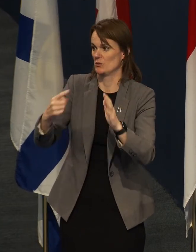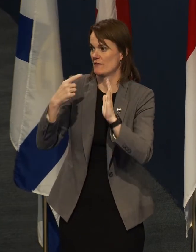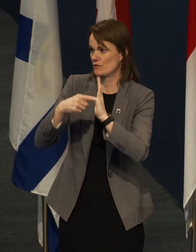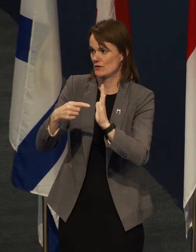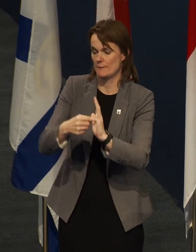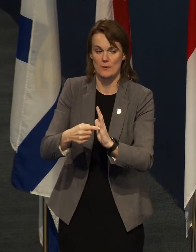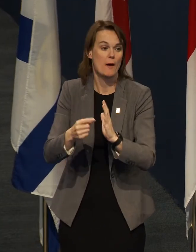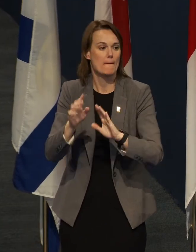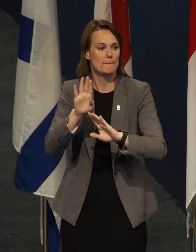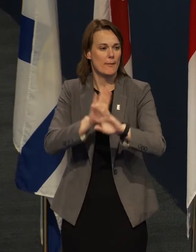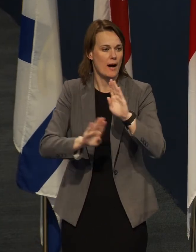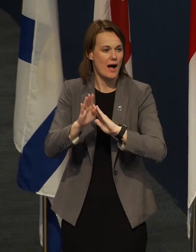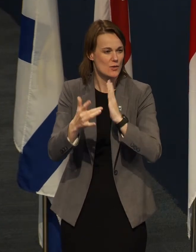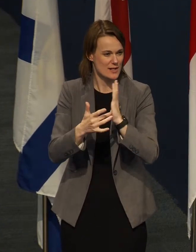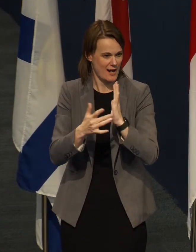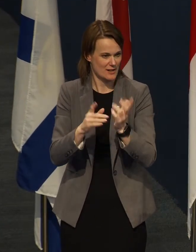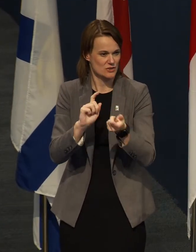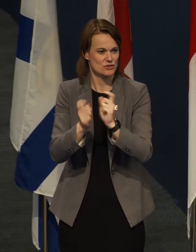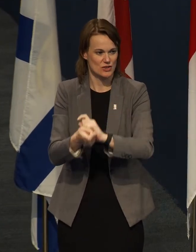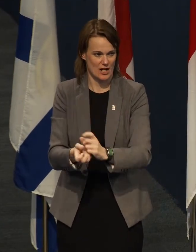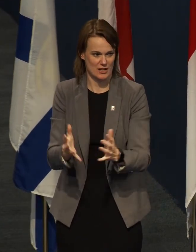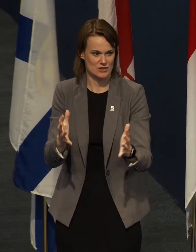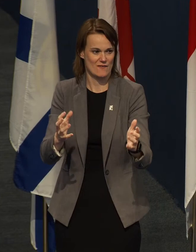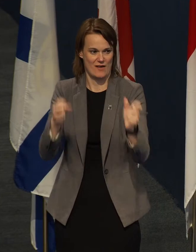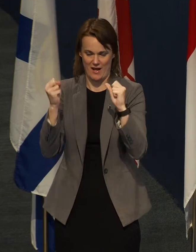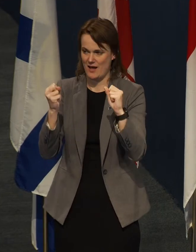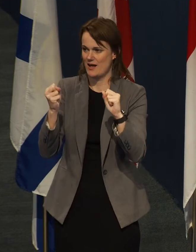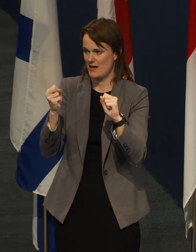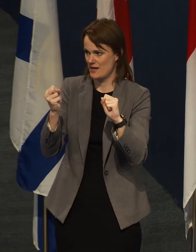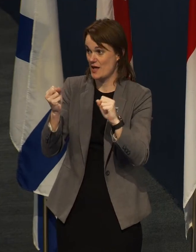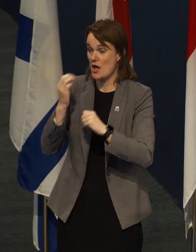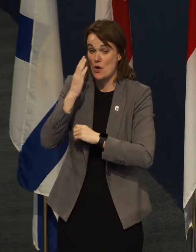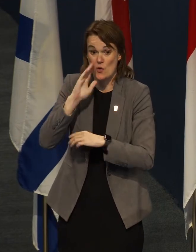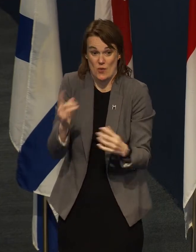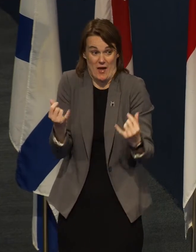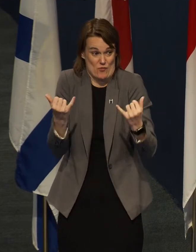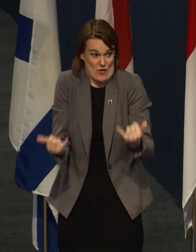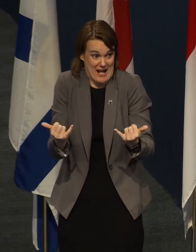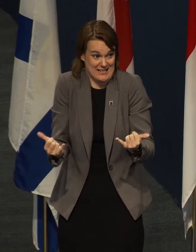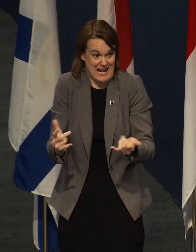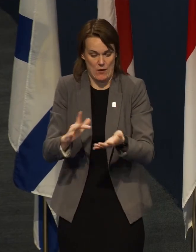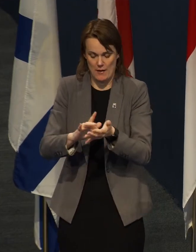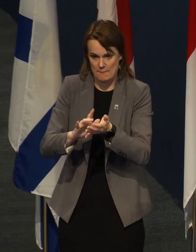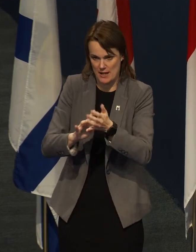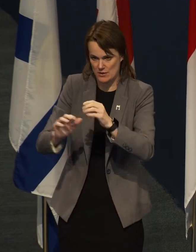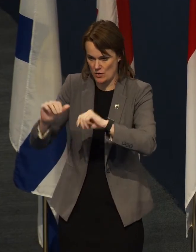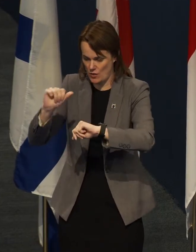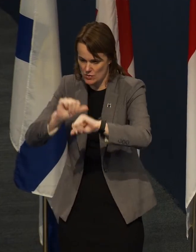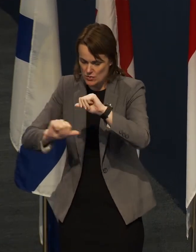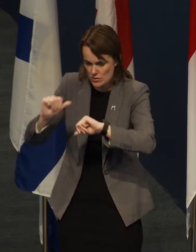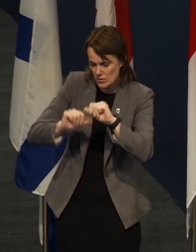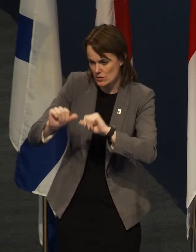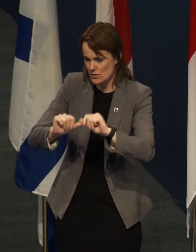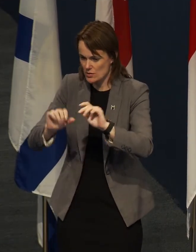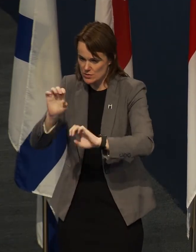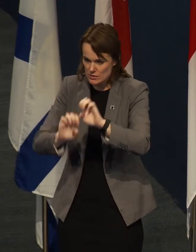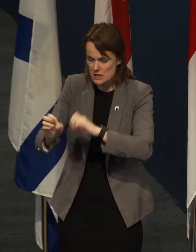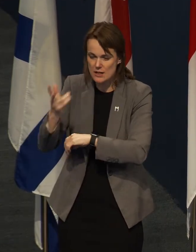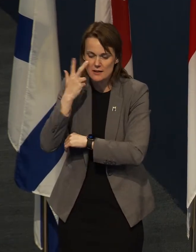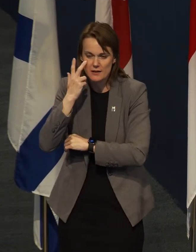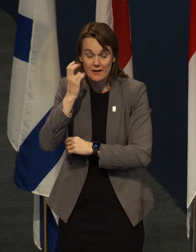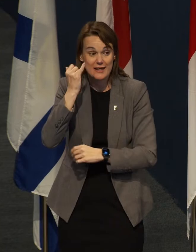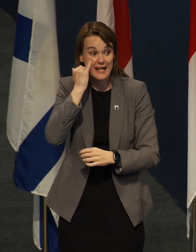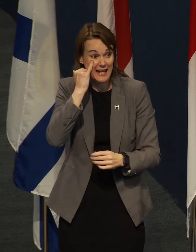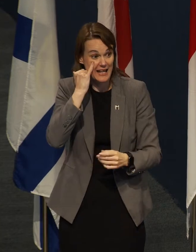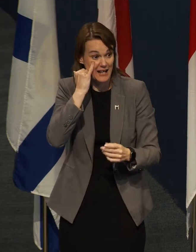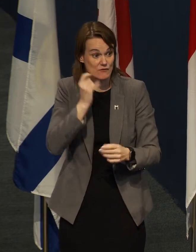of biotechnology. Would you believe that there are currently drugs in development that, if they're proven to be successful,